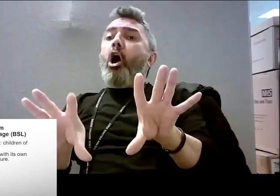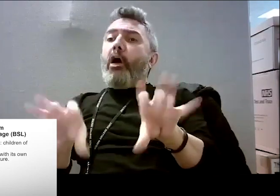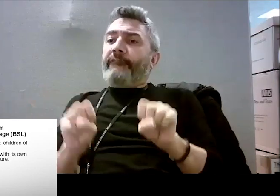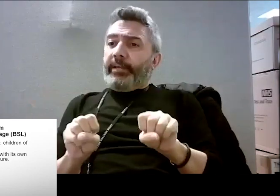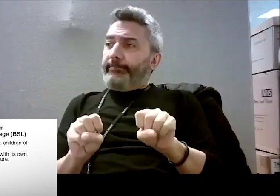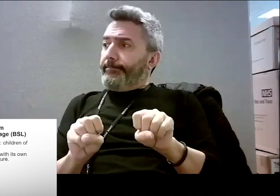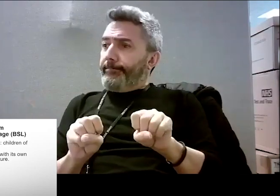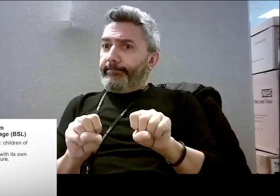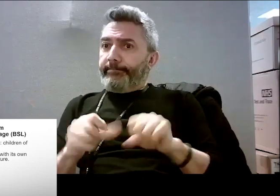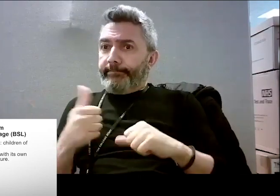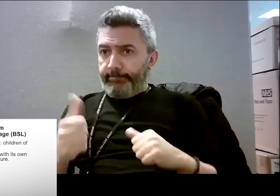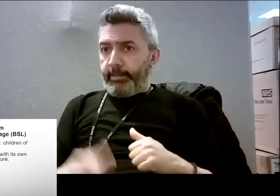off.